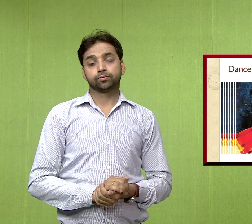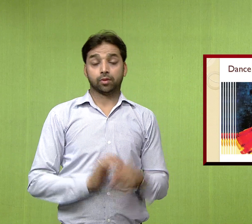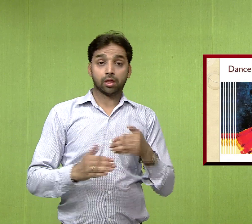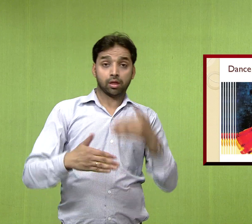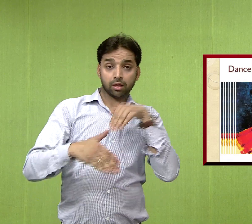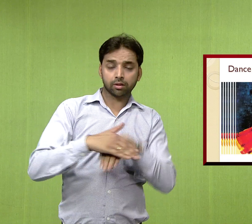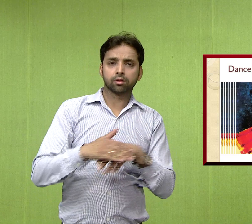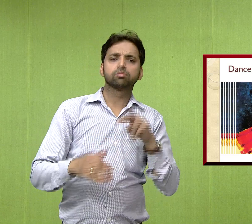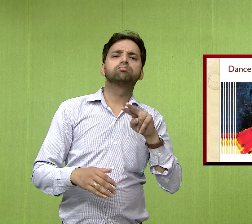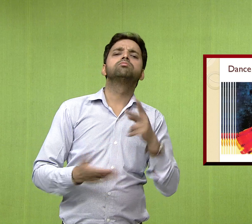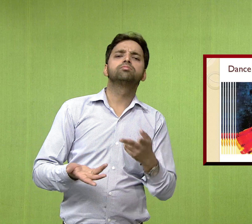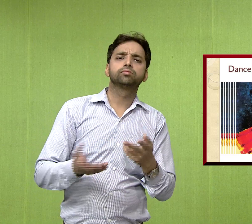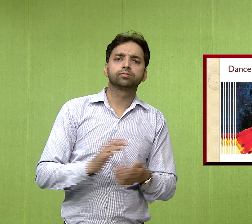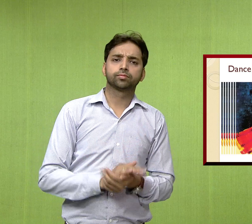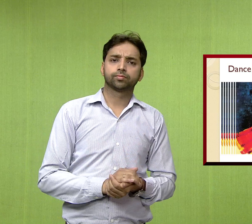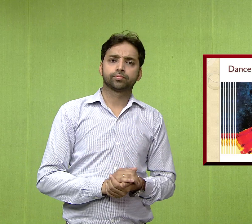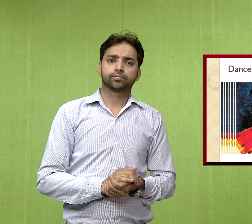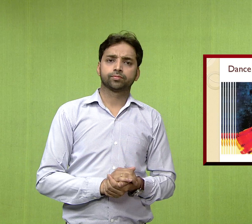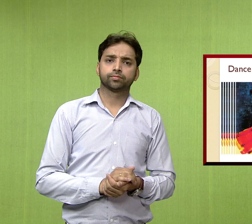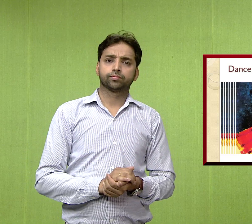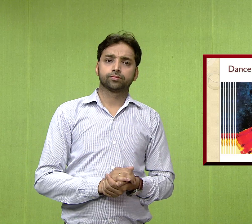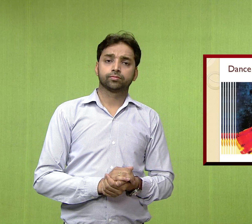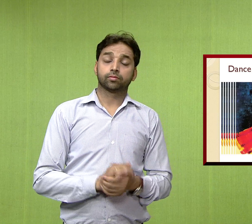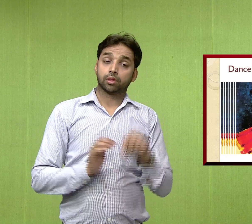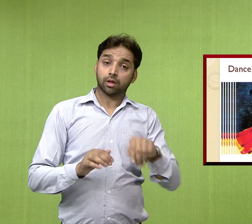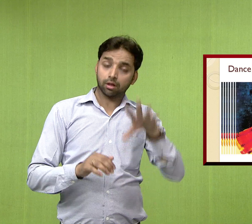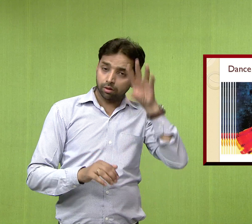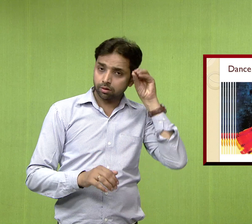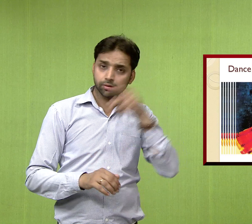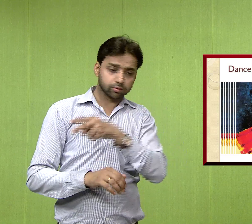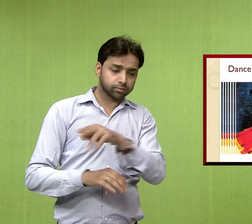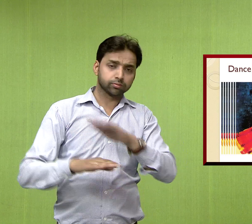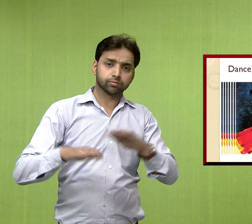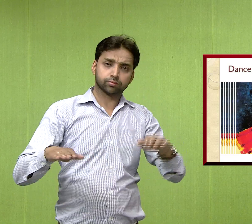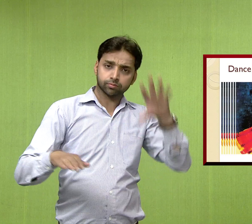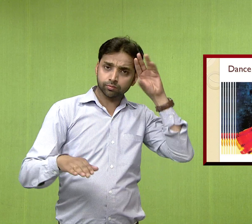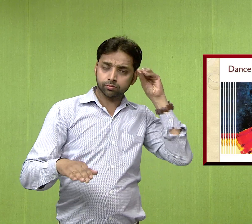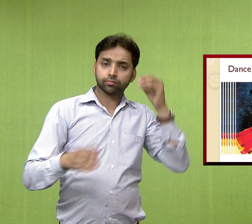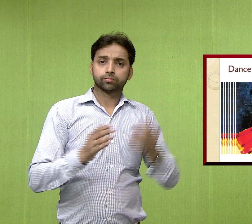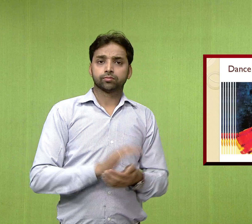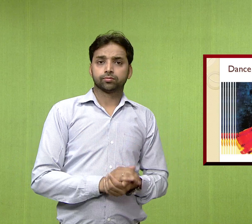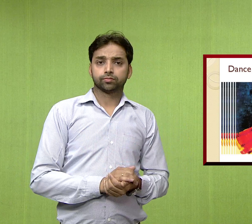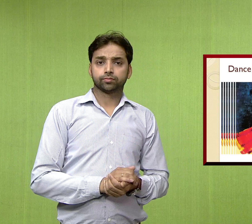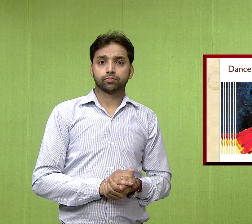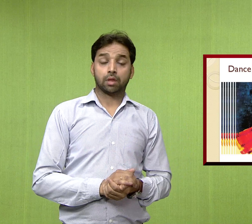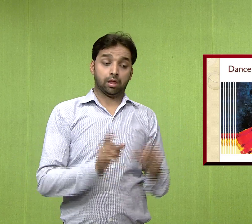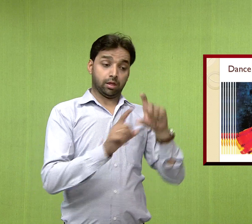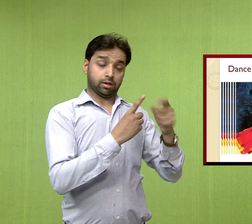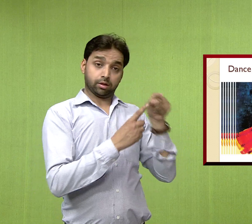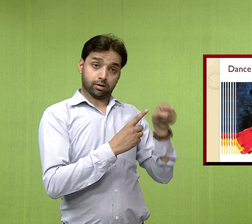in the sense then learners Culture or